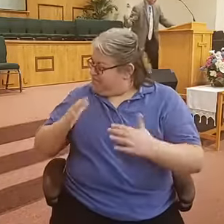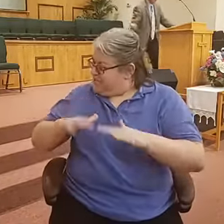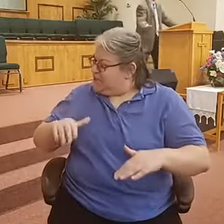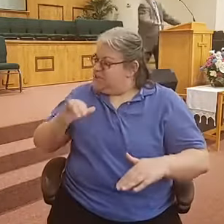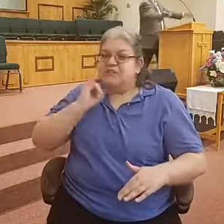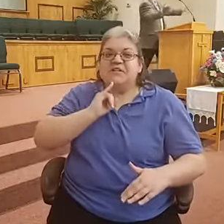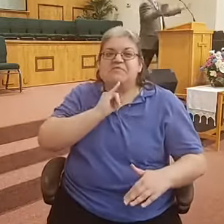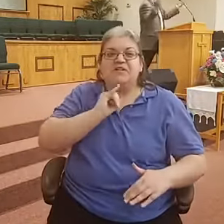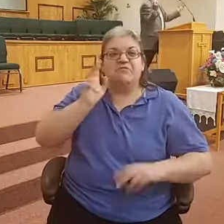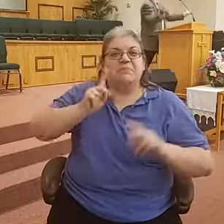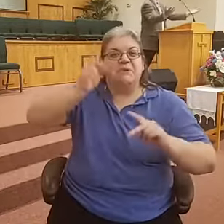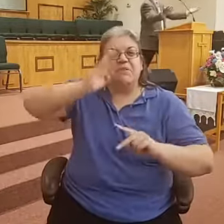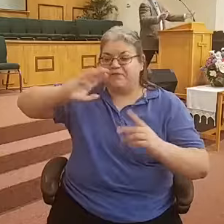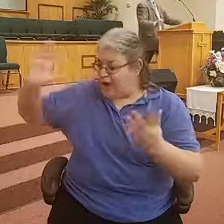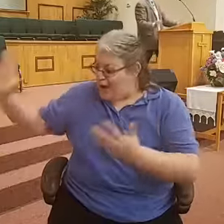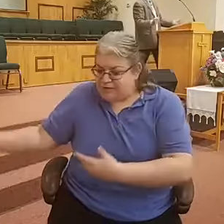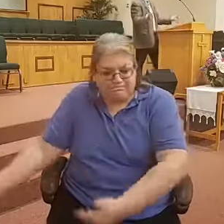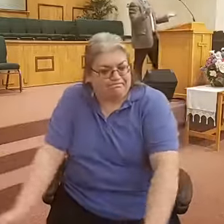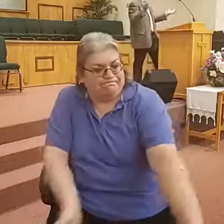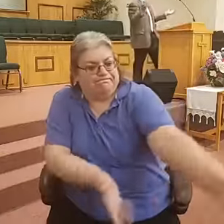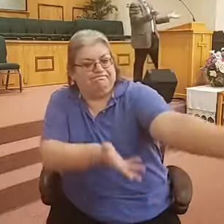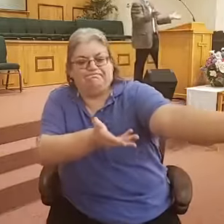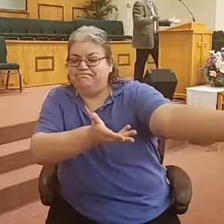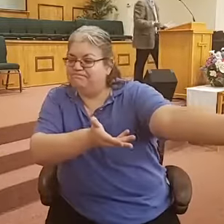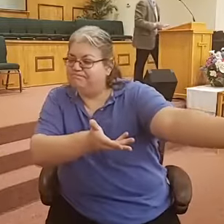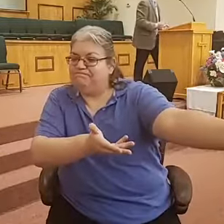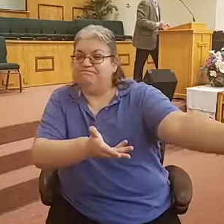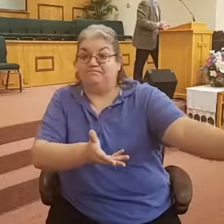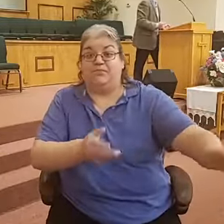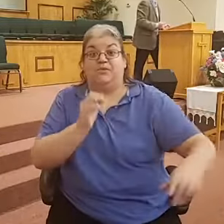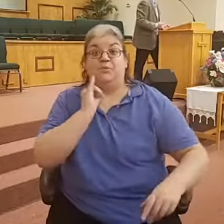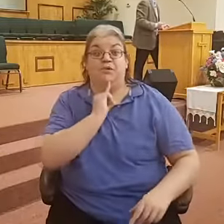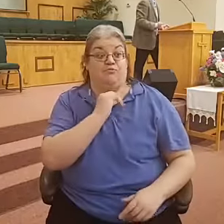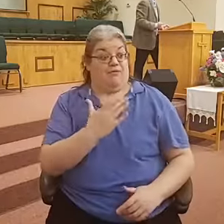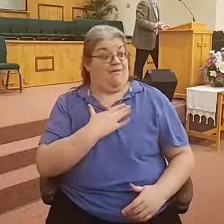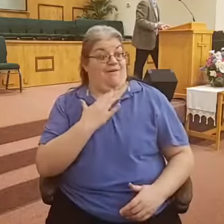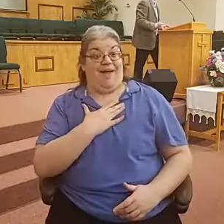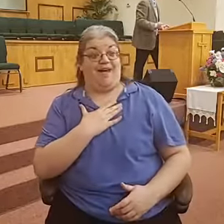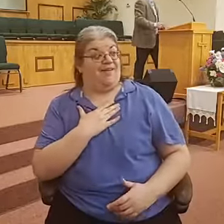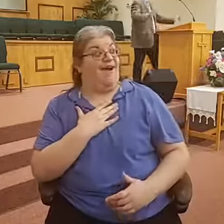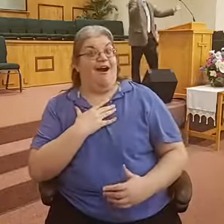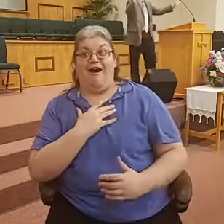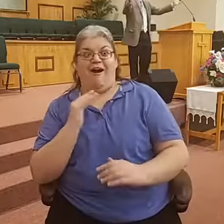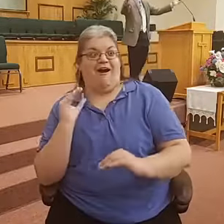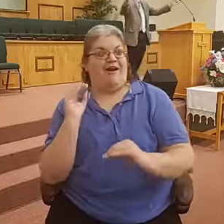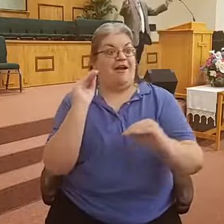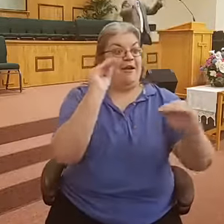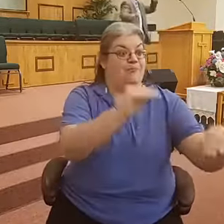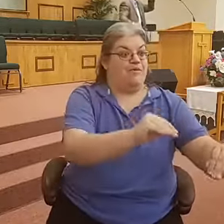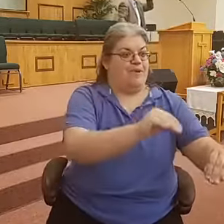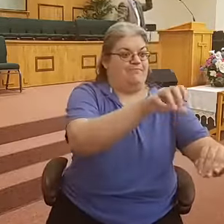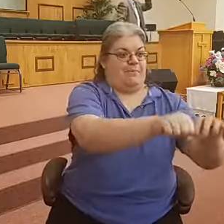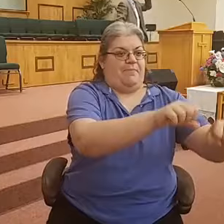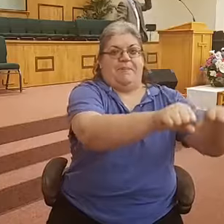And so the children of Israel gladly move into these cities. And they're